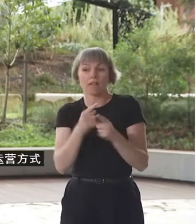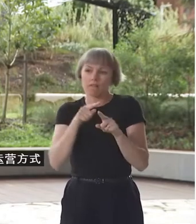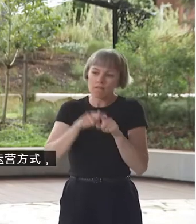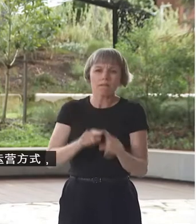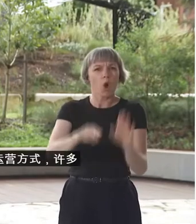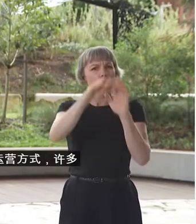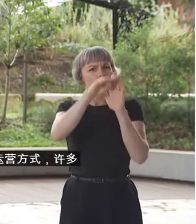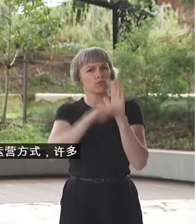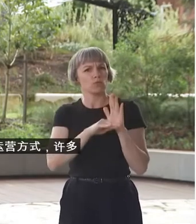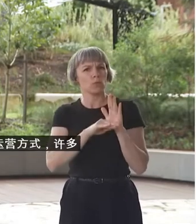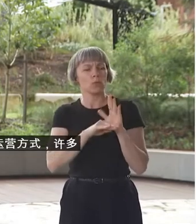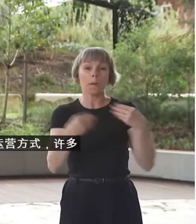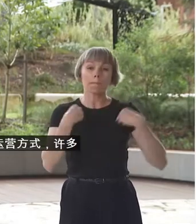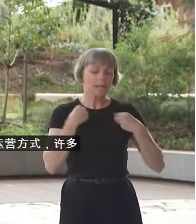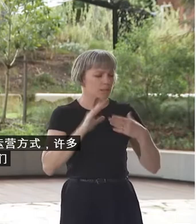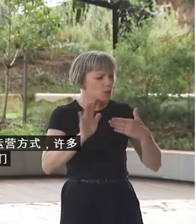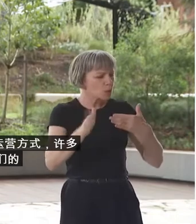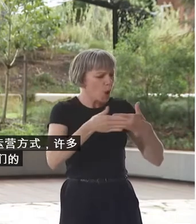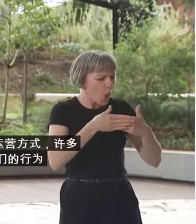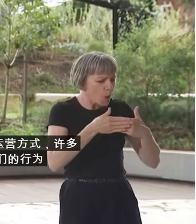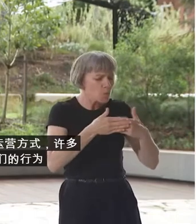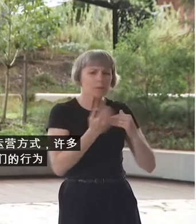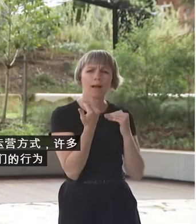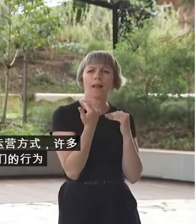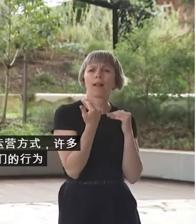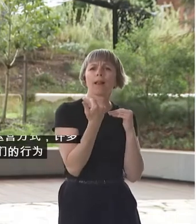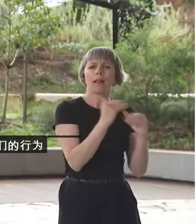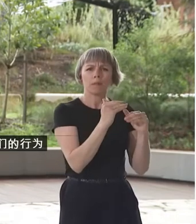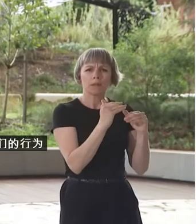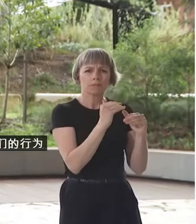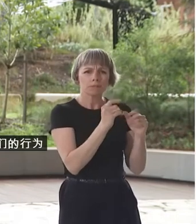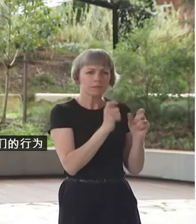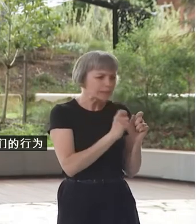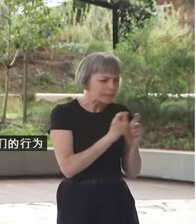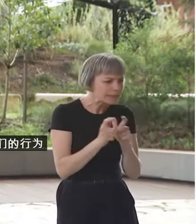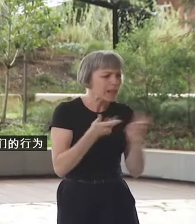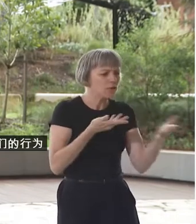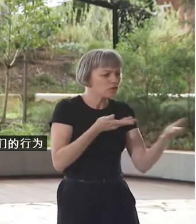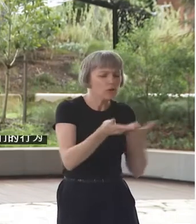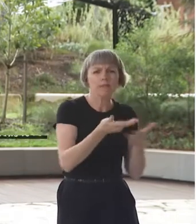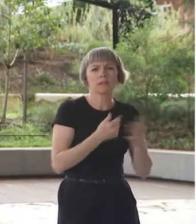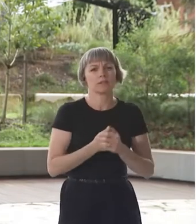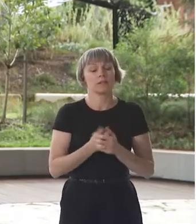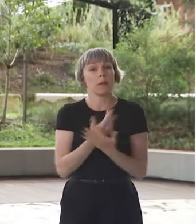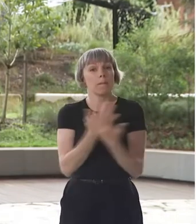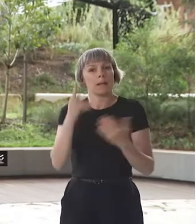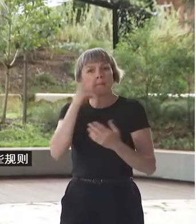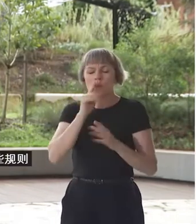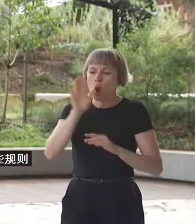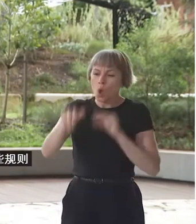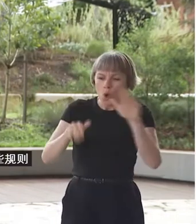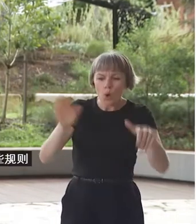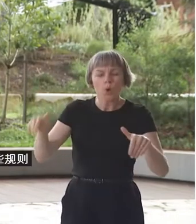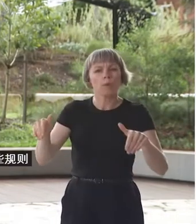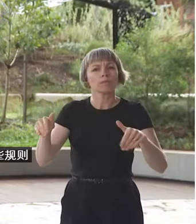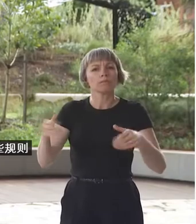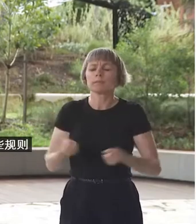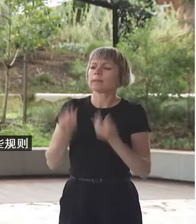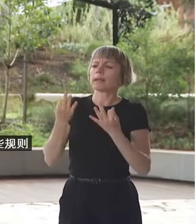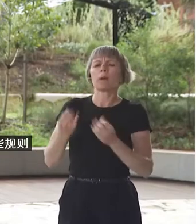way they operate. Many people have had to change their behaviour to keep people safe. Now, we made those